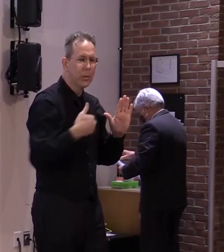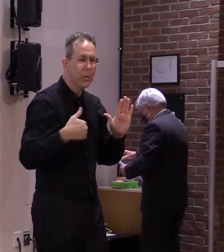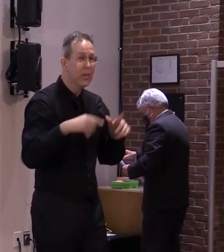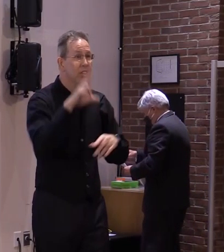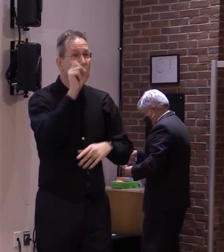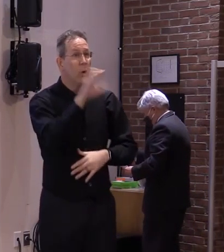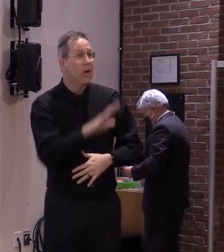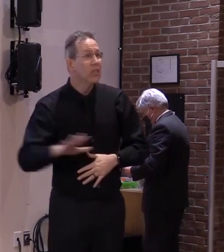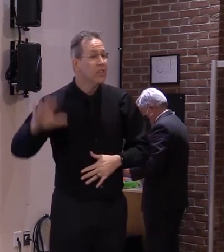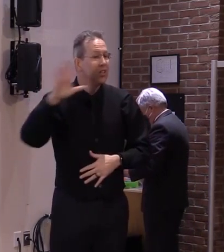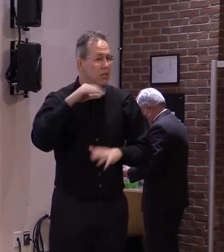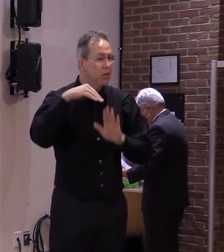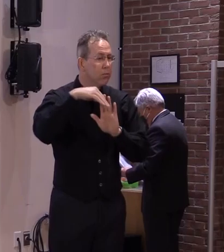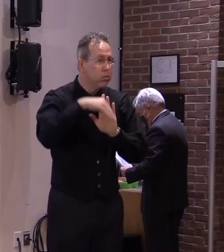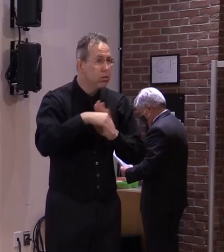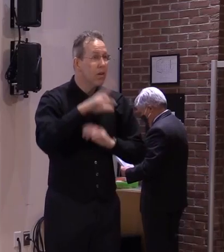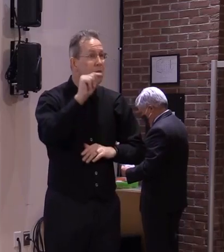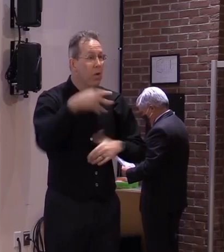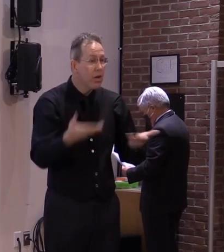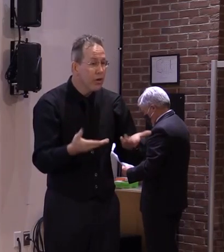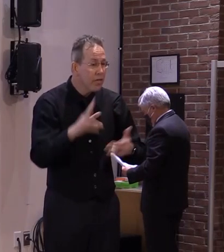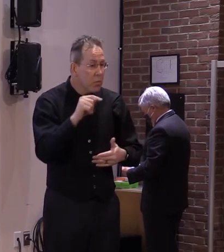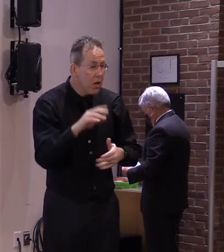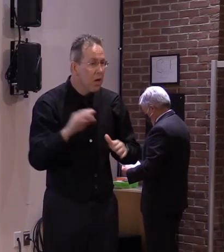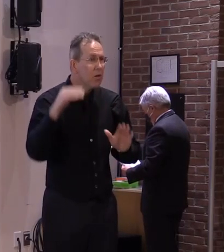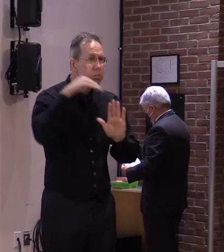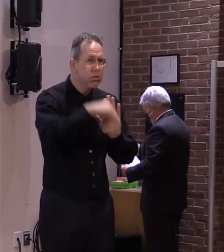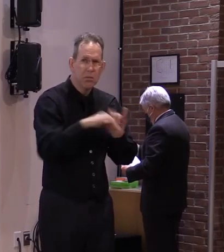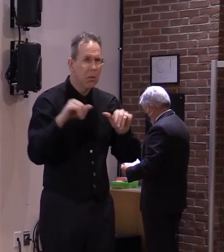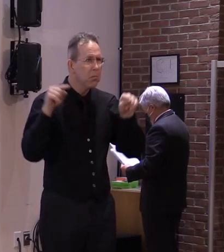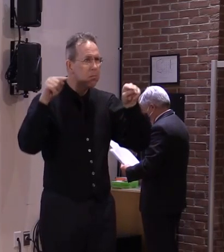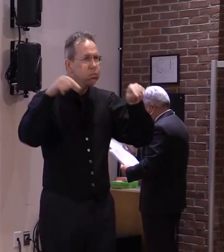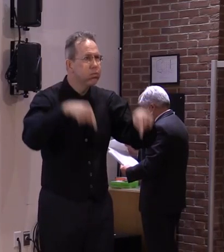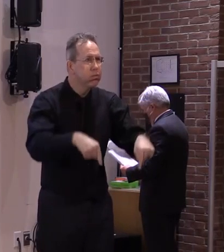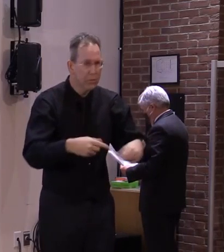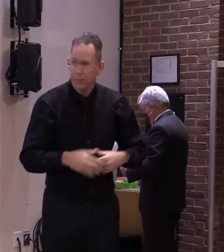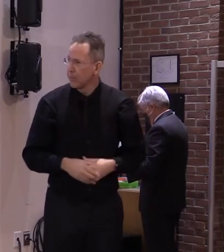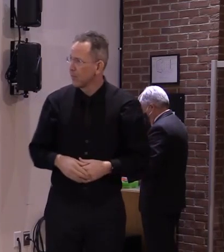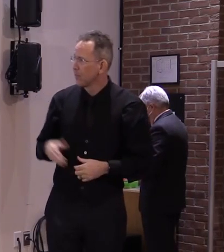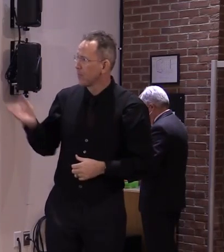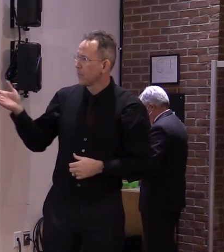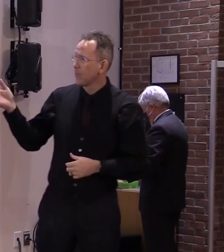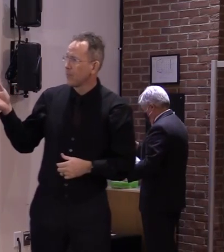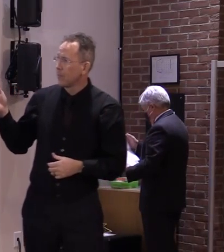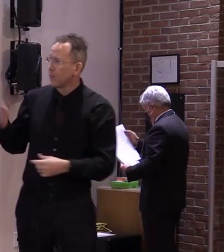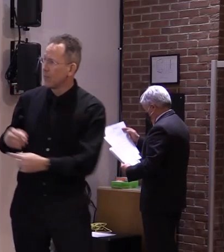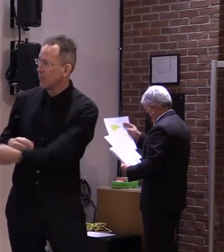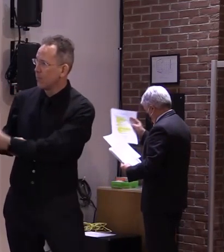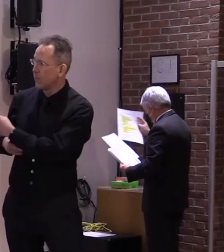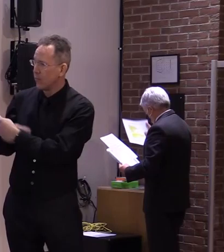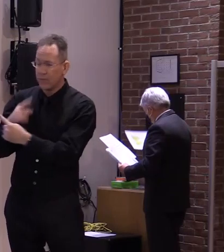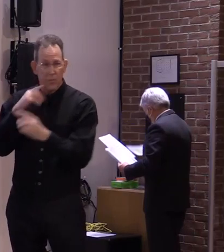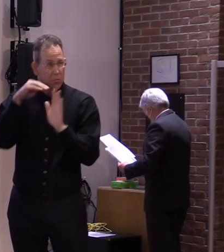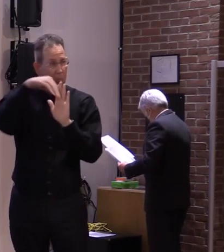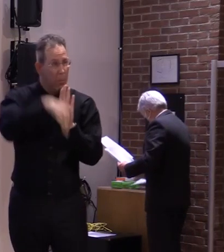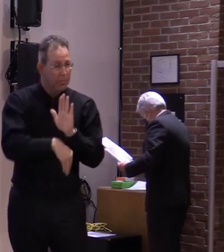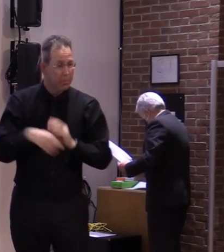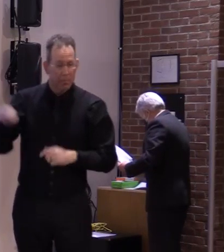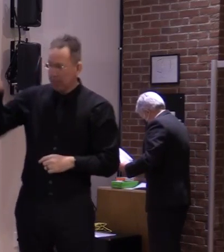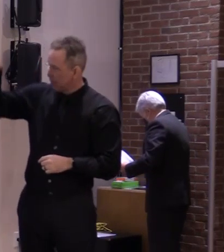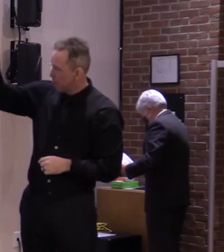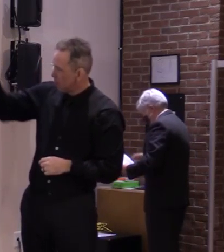rapid decrease in cases this week, with the seven-day case rate average falling below 100,000 for the first time in